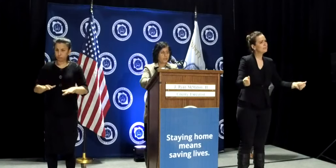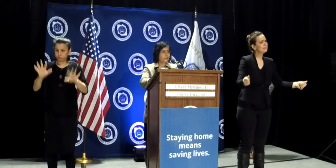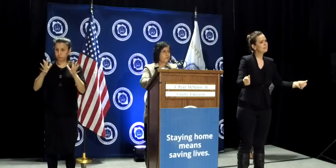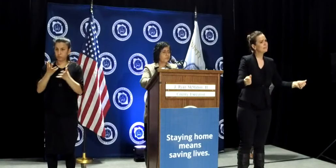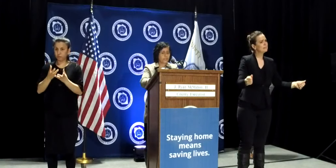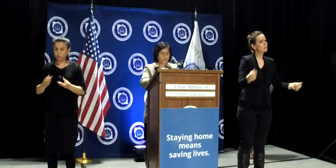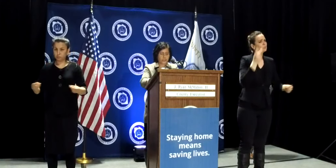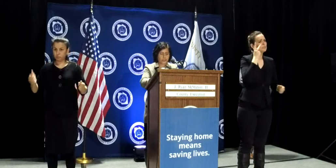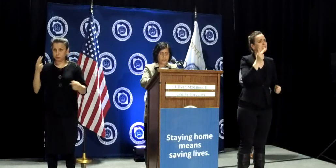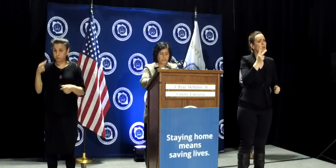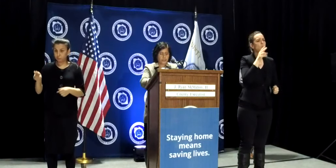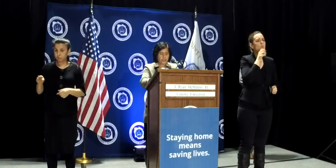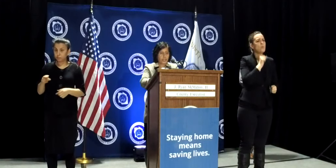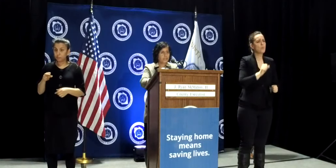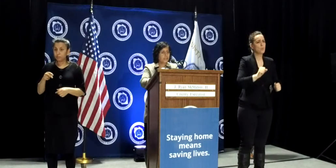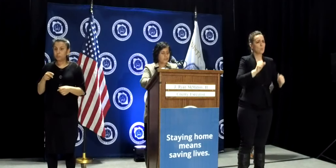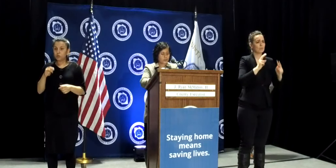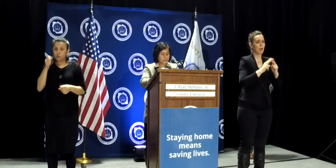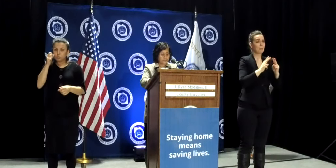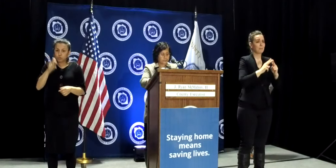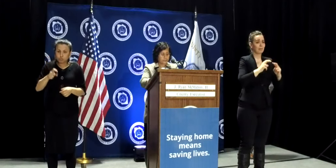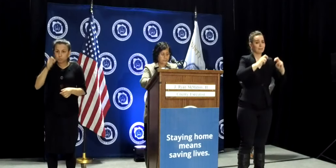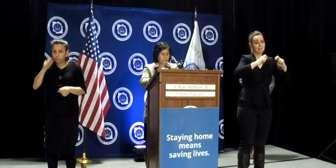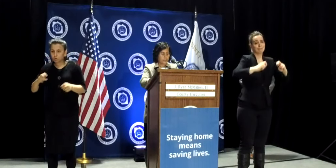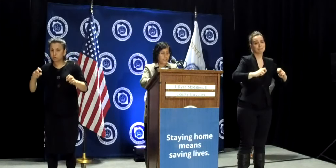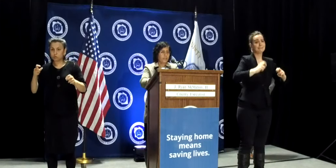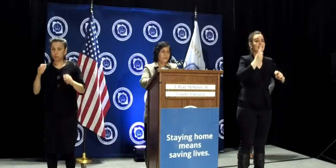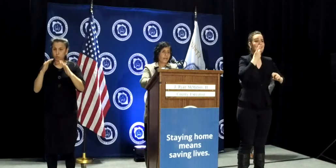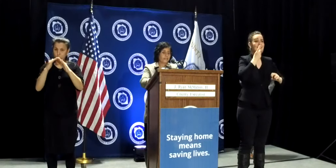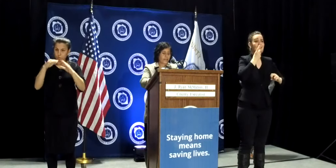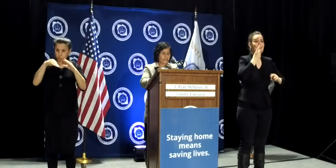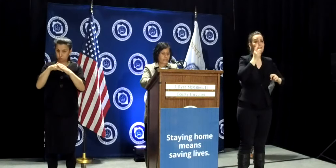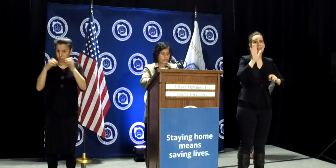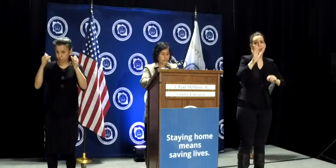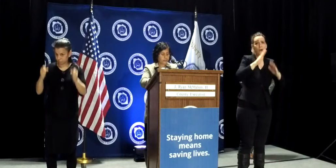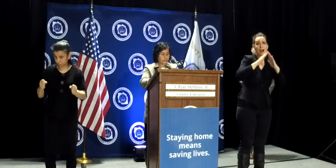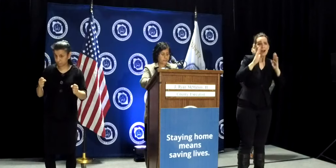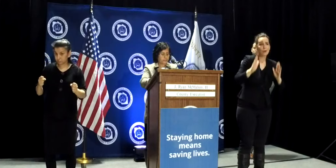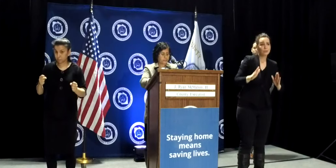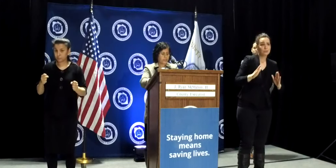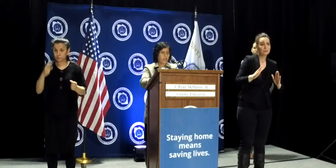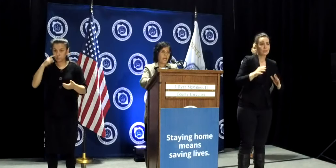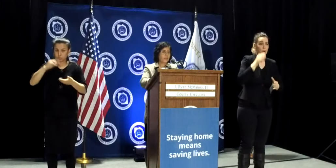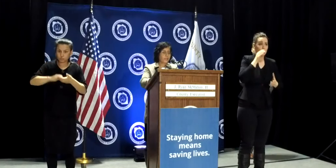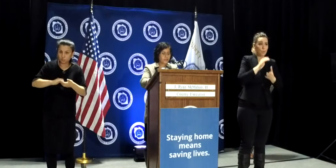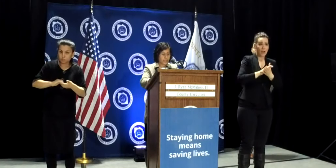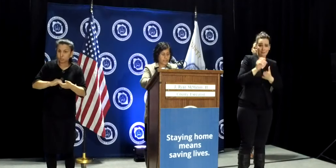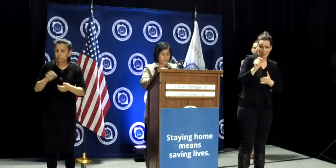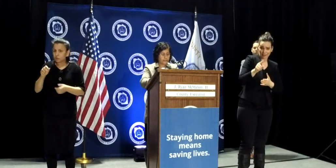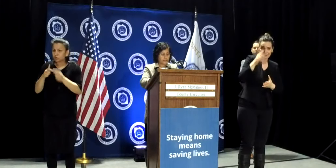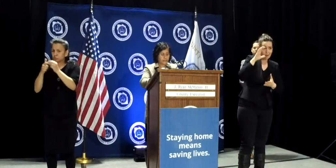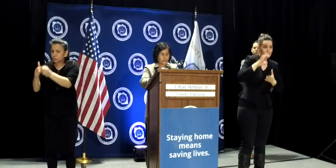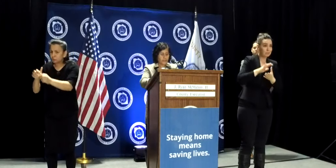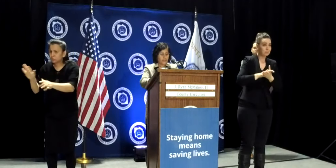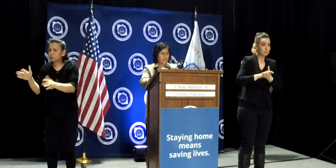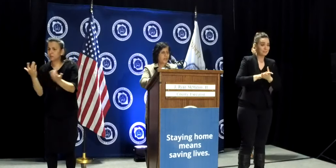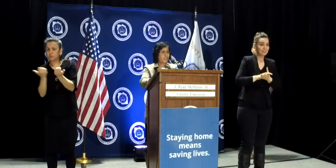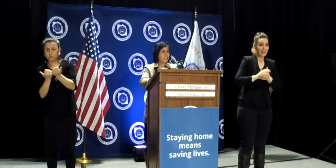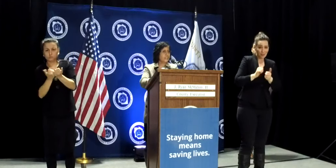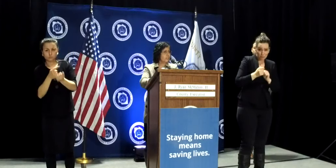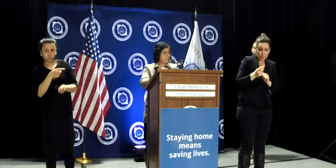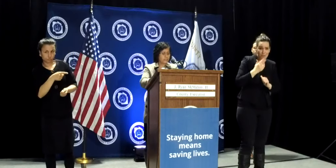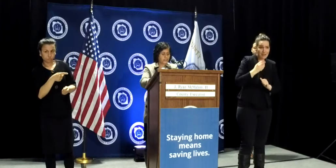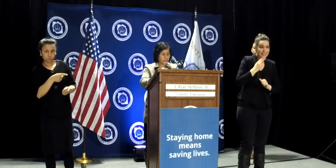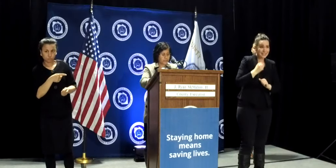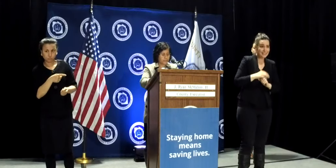table across from each other at their home. Wife asks husband, "How are you, honey? You have